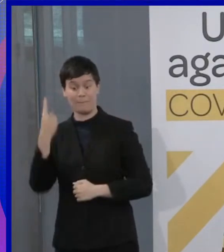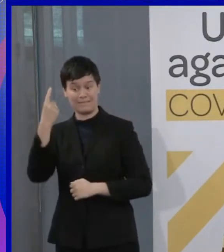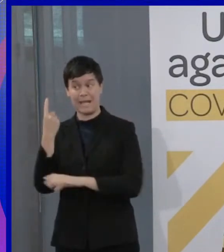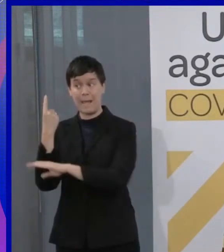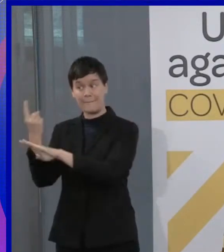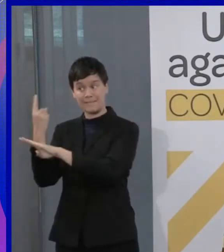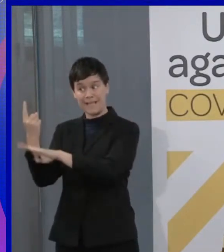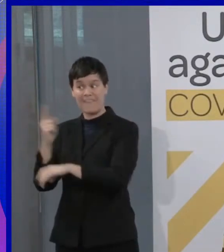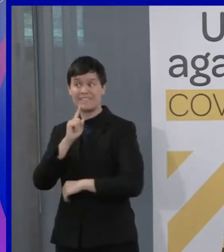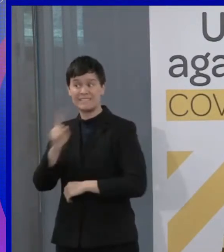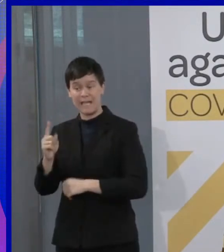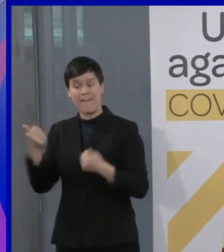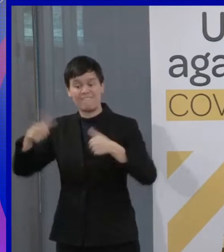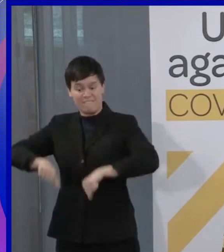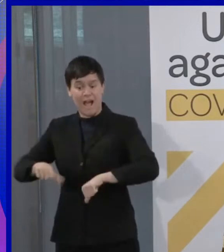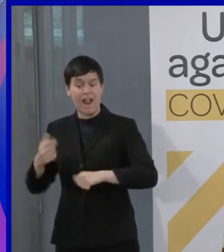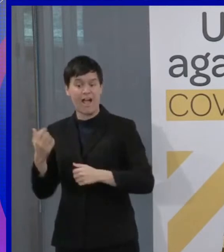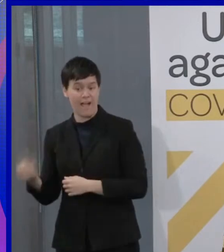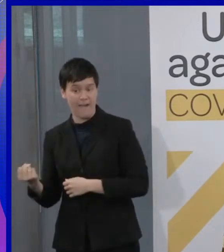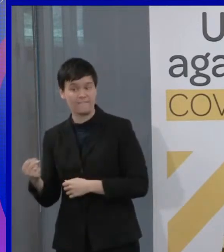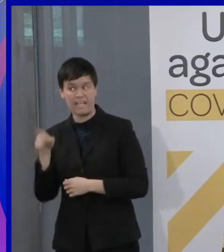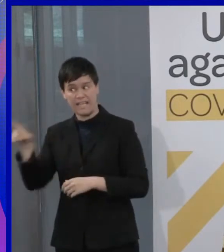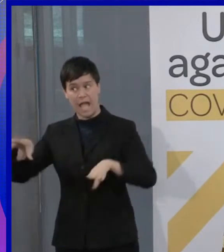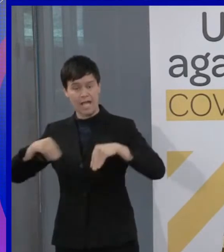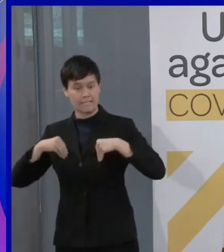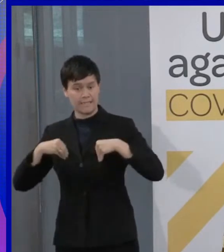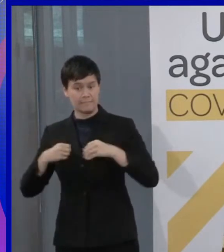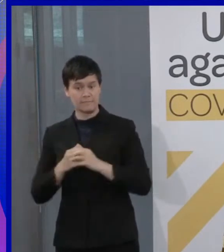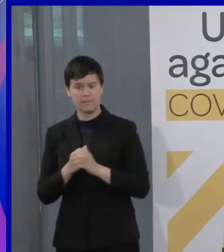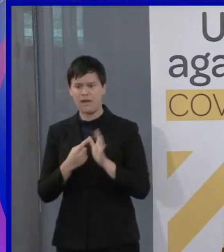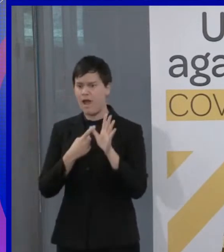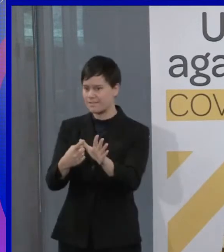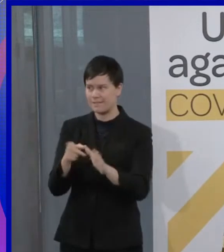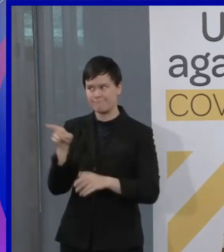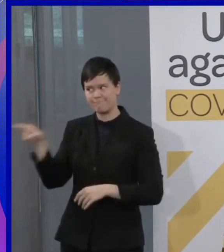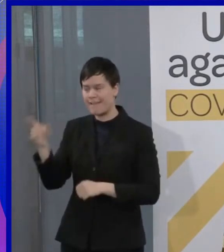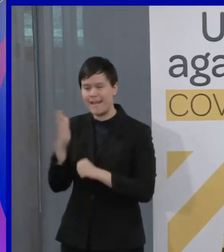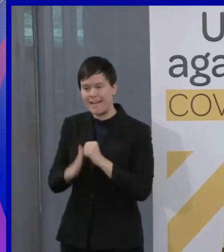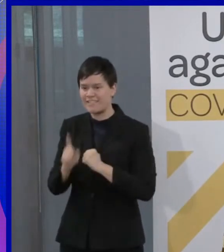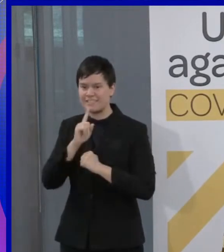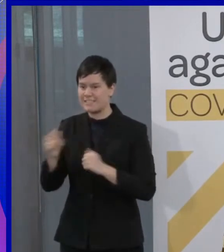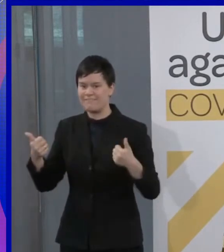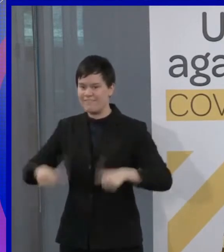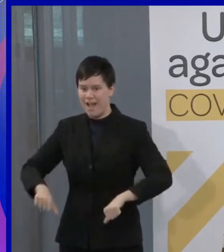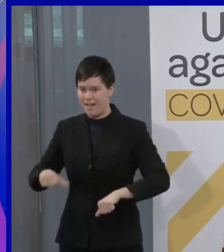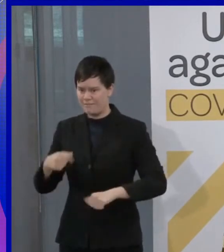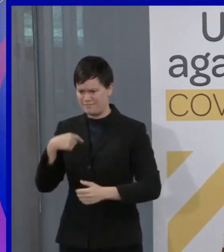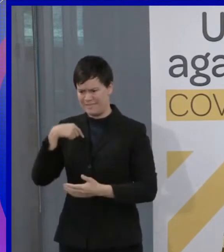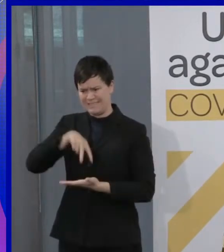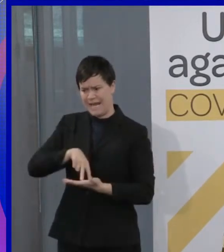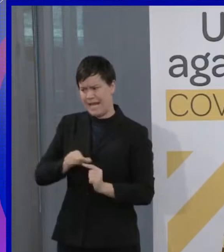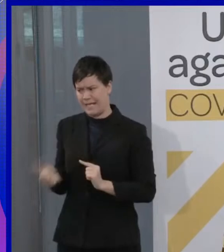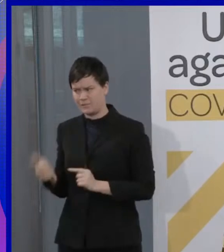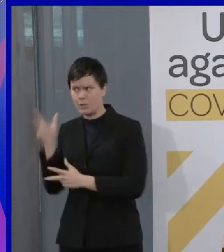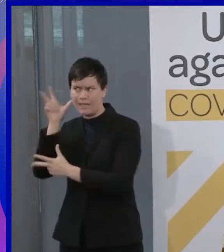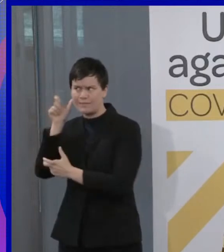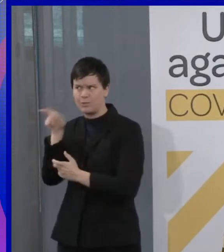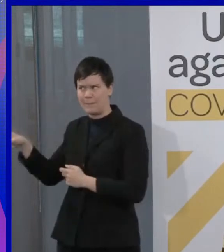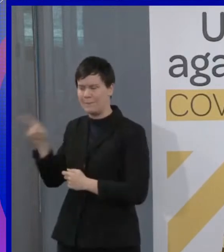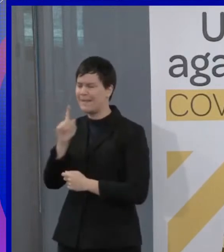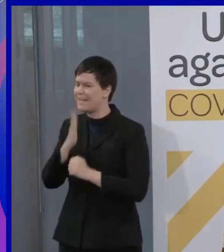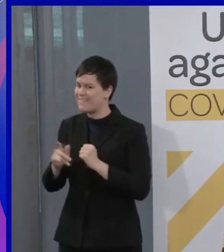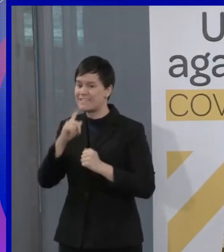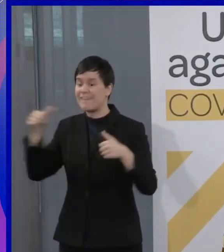for that. You disagree, there has been no Well, failure. I don't think he said there was a failure. I'm pretty sure because I was He said the deciding. testing hasn't been done as he expected. Yeah, I